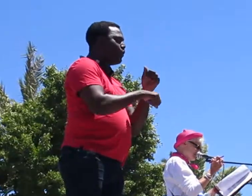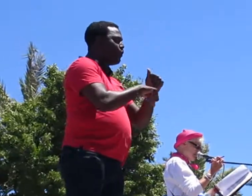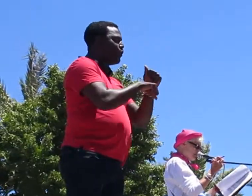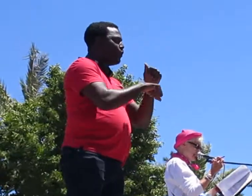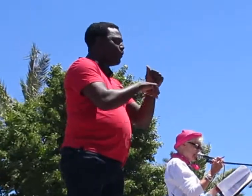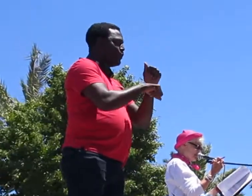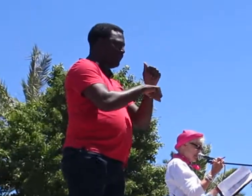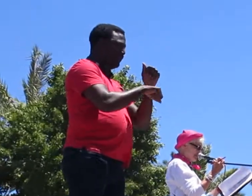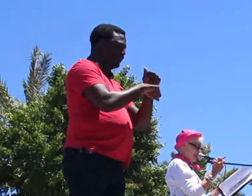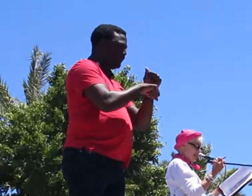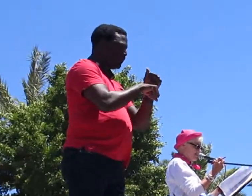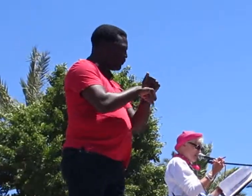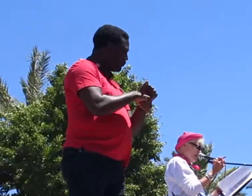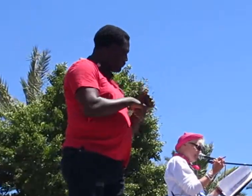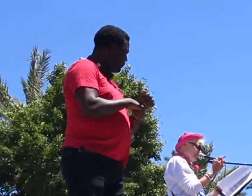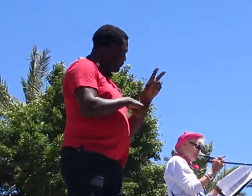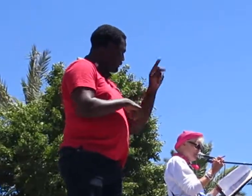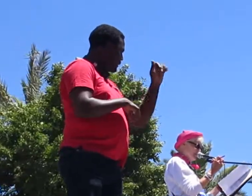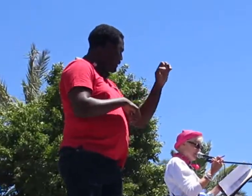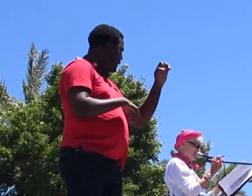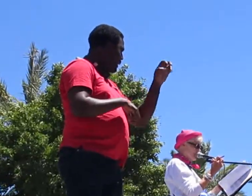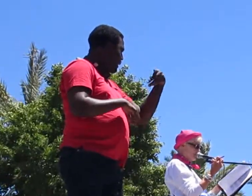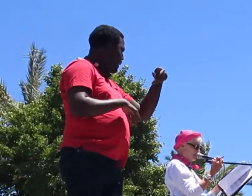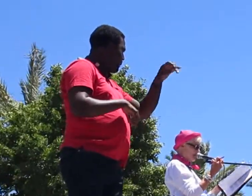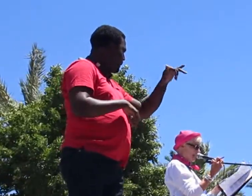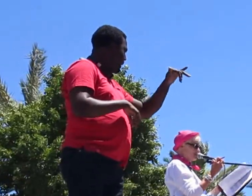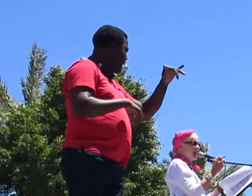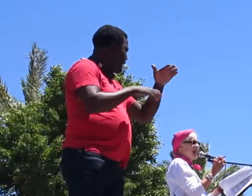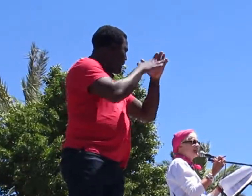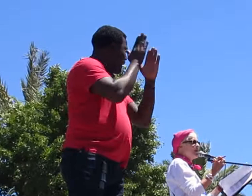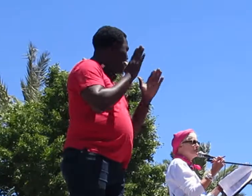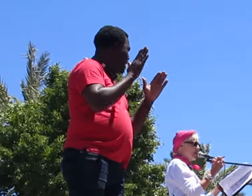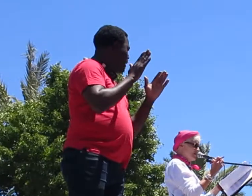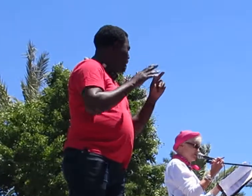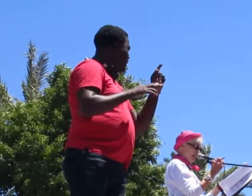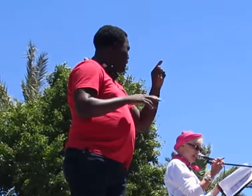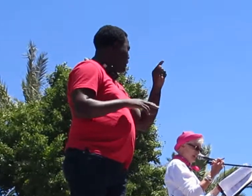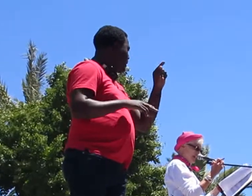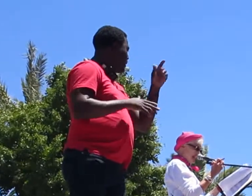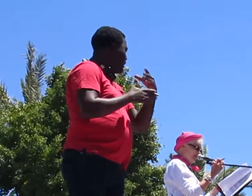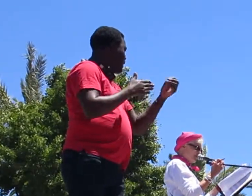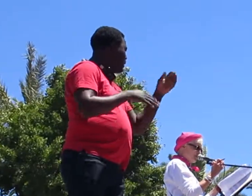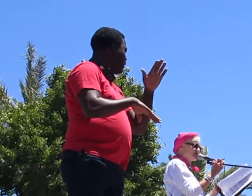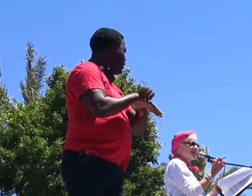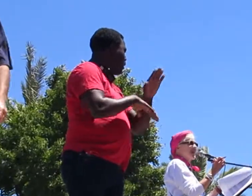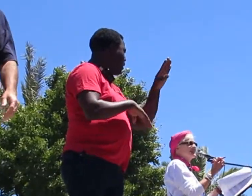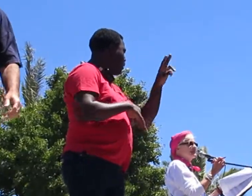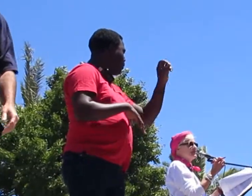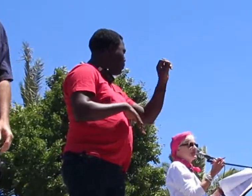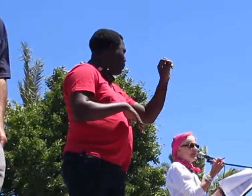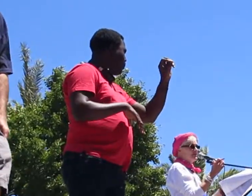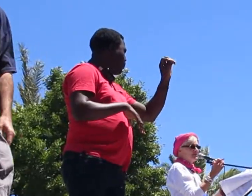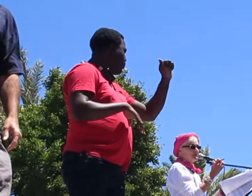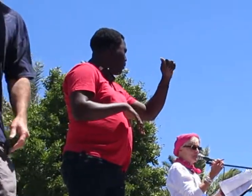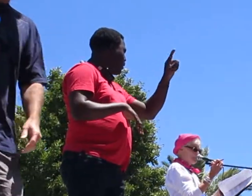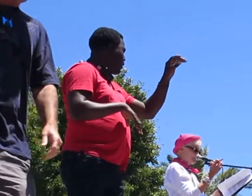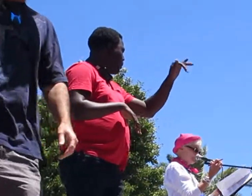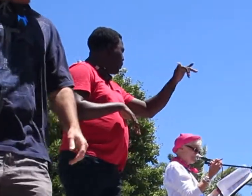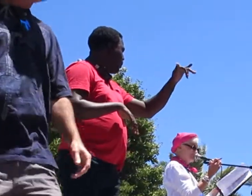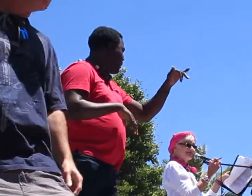Shore House, Playhouse, Cape Playhouse, Merrimack Repertory Theater, George Street Playhouse, and on Broadway at the Brooks Atkinson